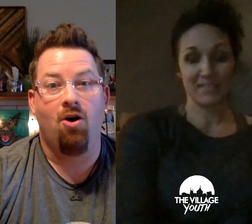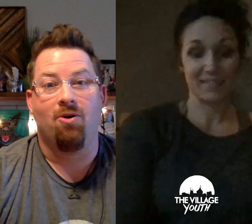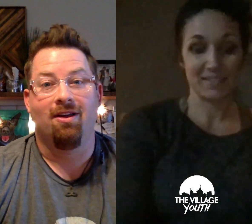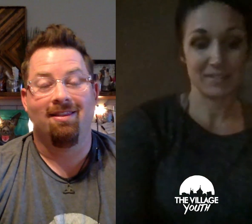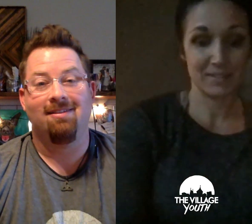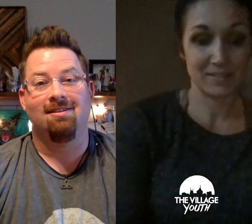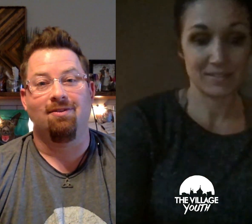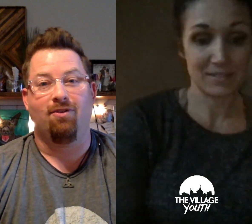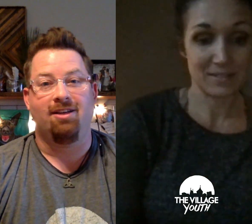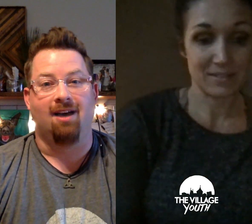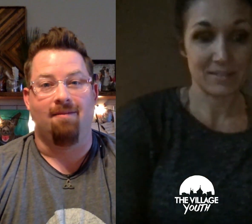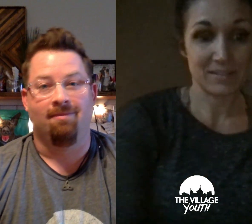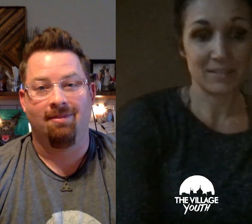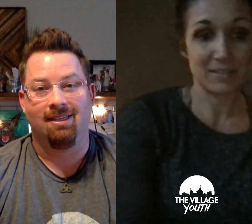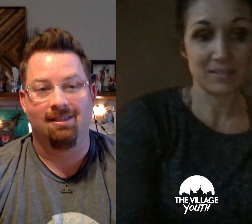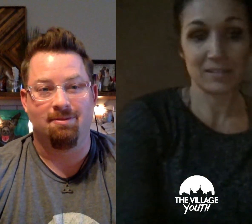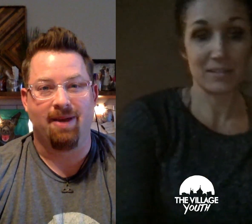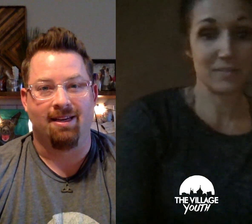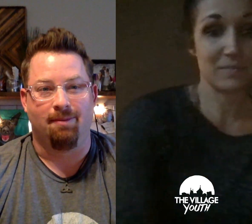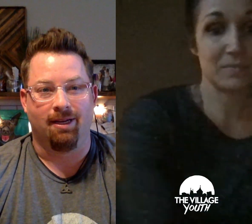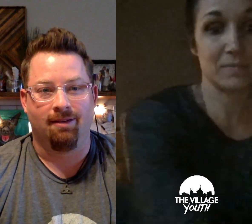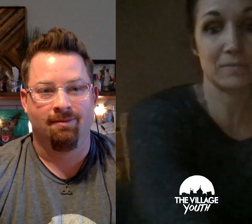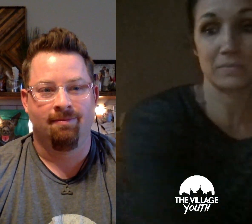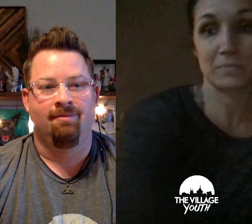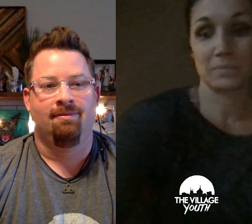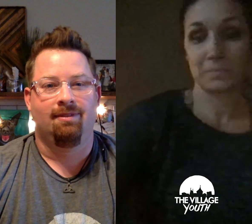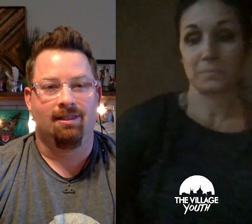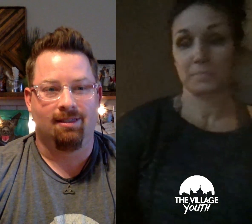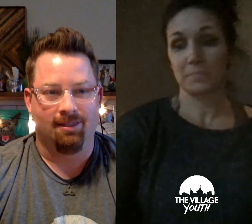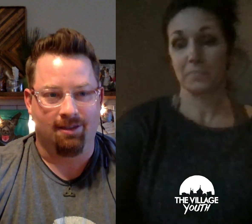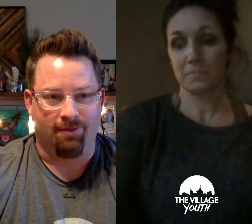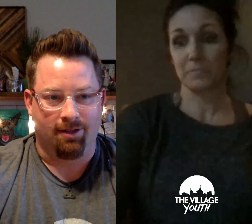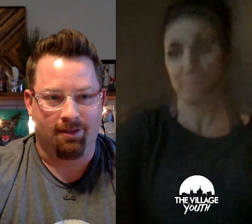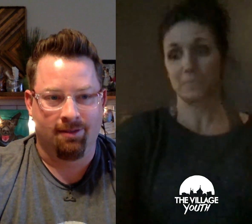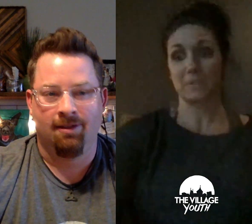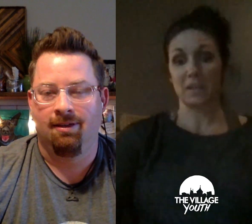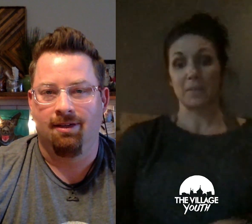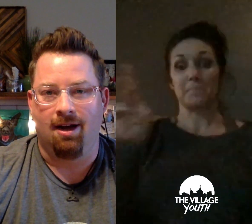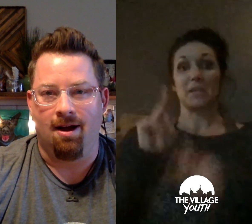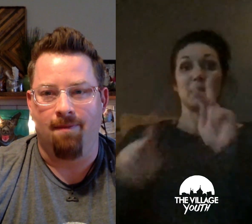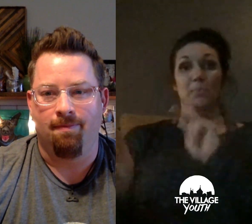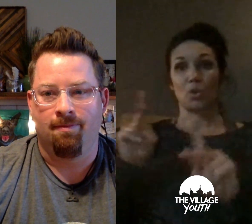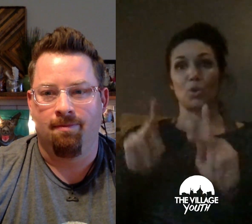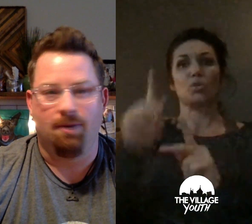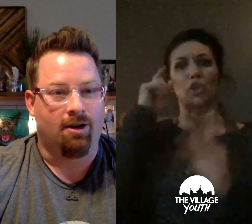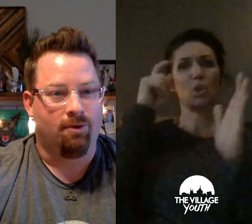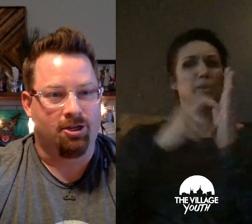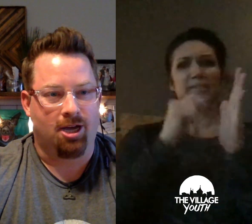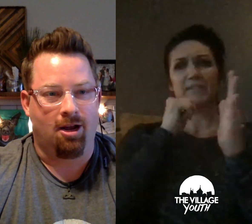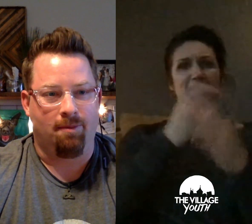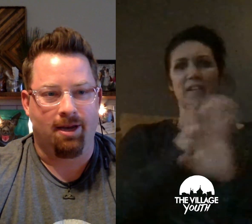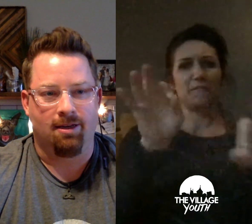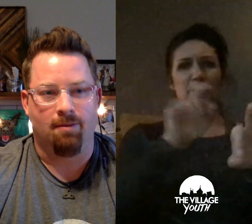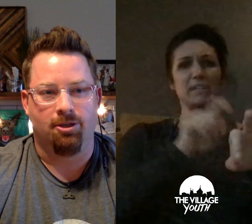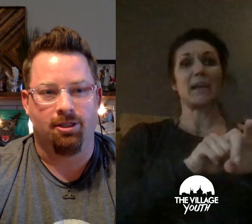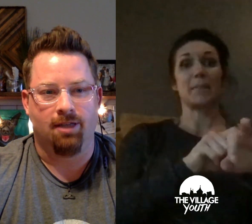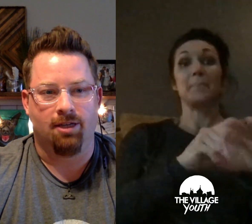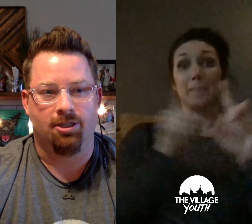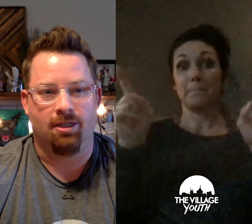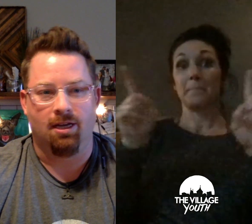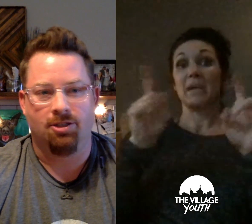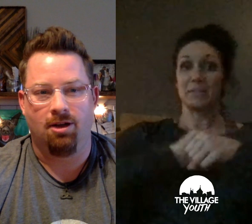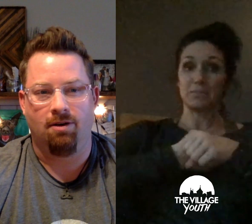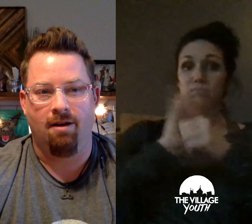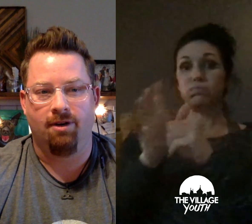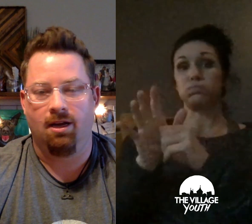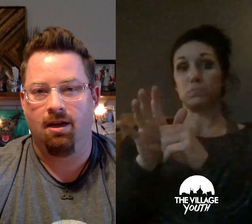like, oh, this isn't free time. This is a pandemic. This is different. But I do want to shout out Megan Dummer. She said